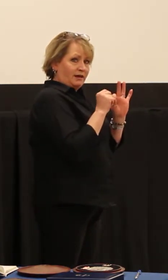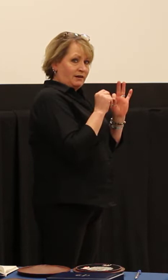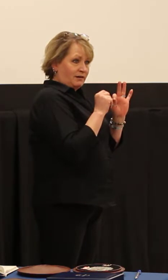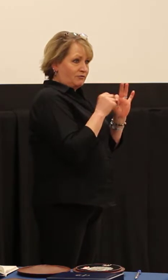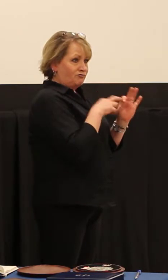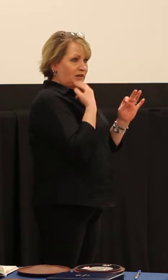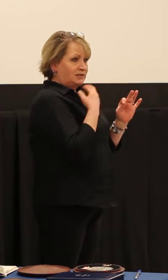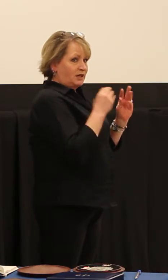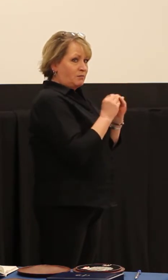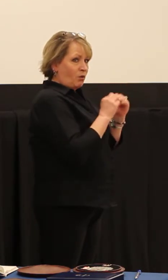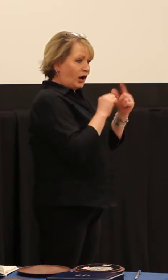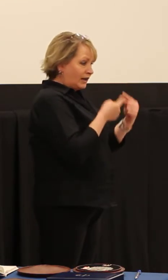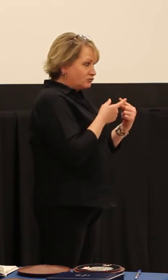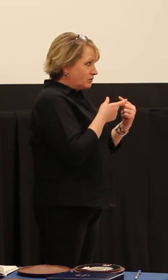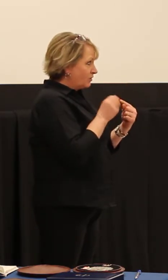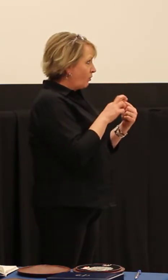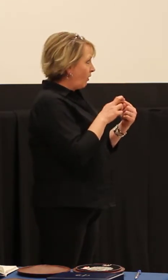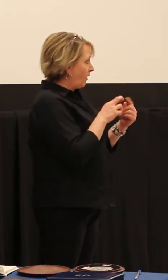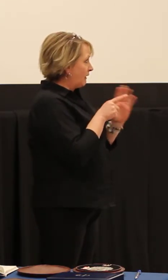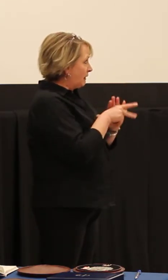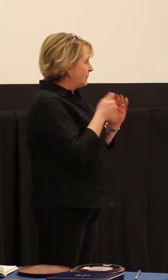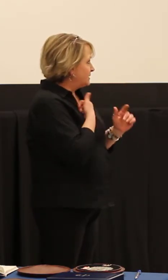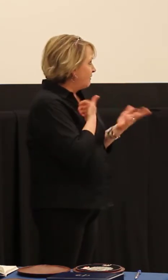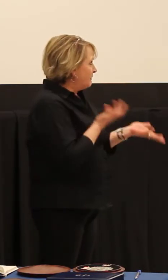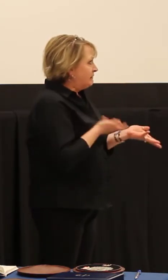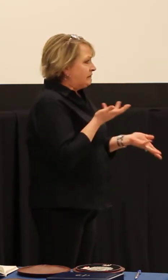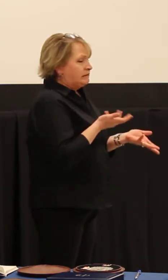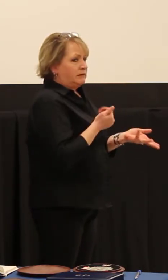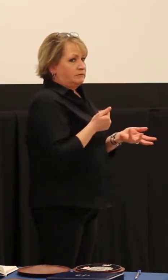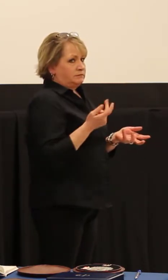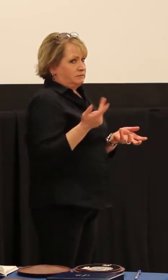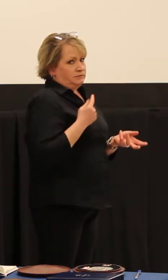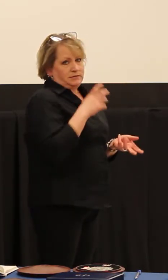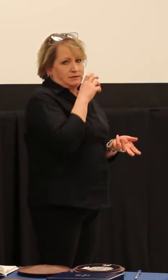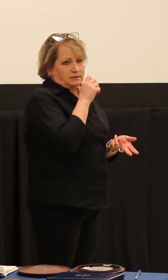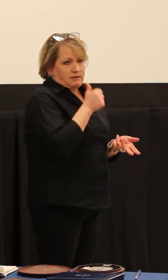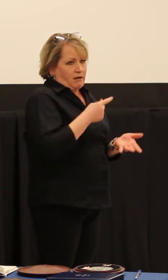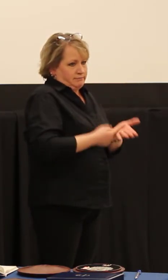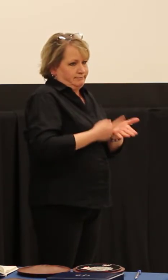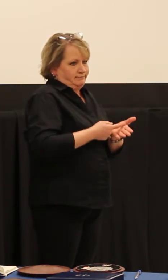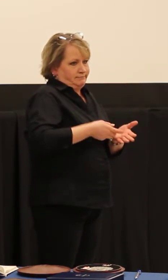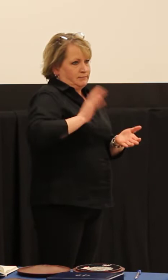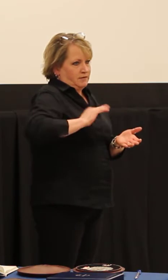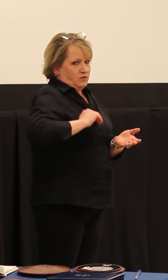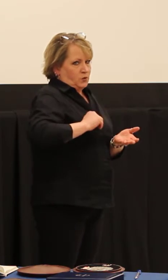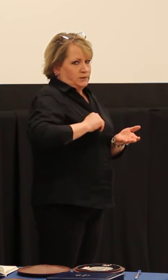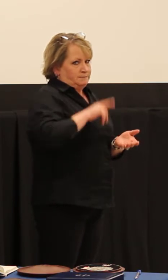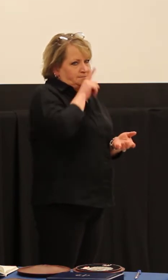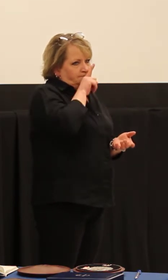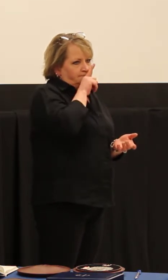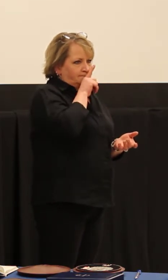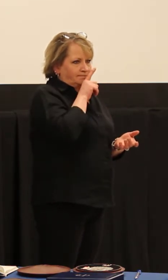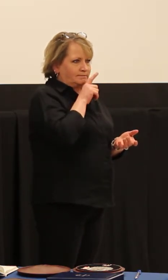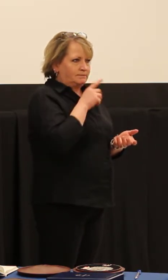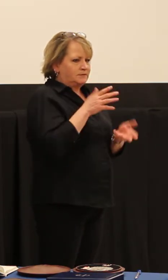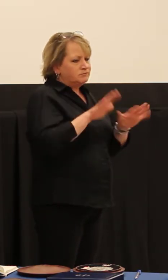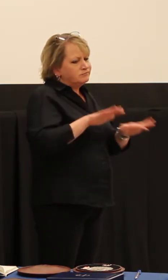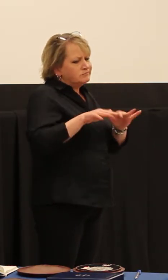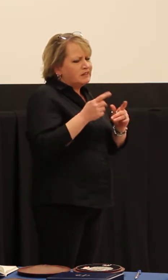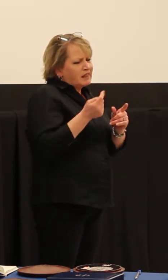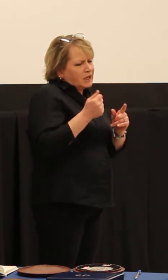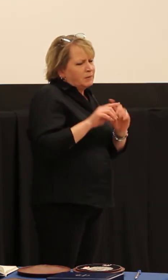injury, or even my life. Sarah and I haven't had this conversation before, except casually, and it makes me uneasy.